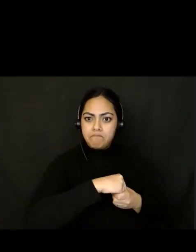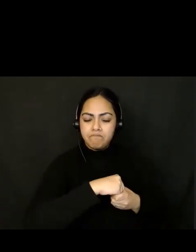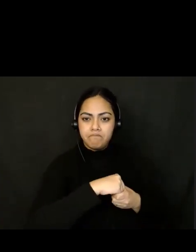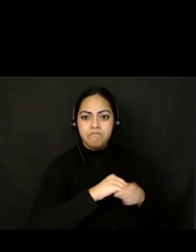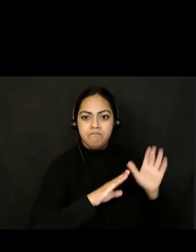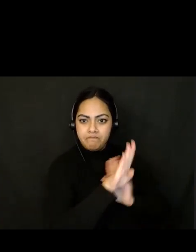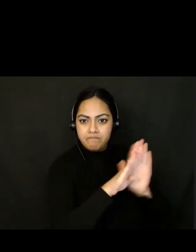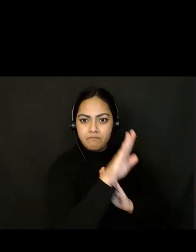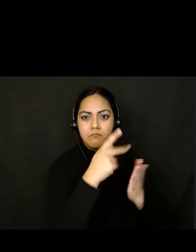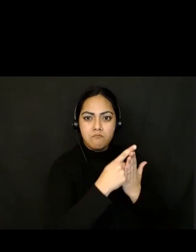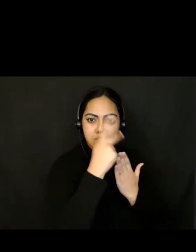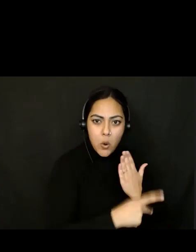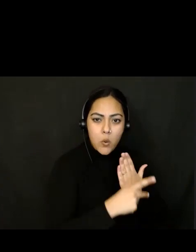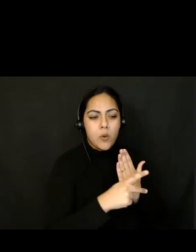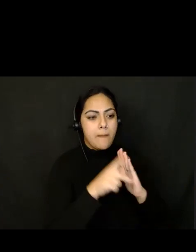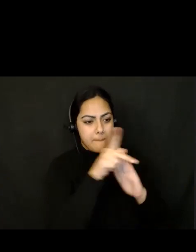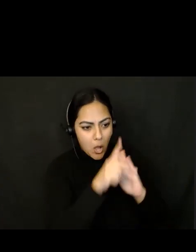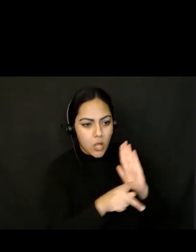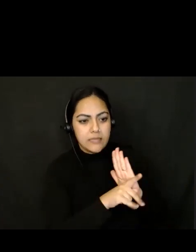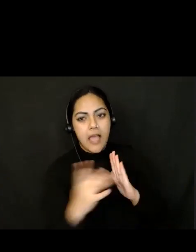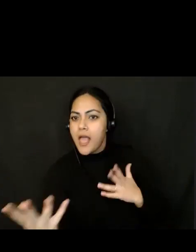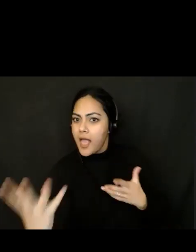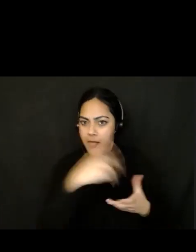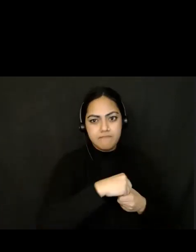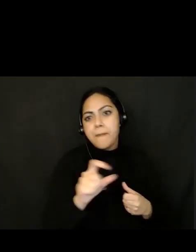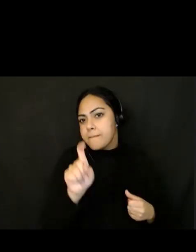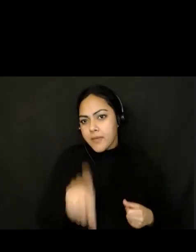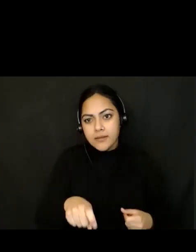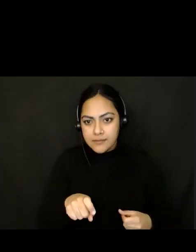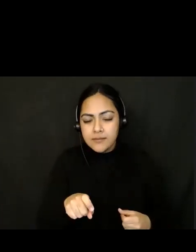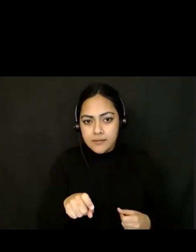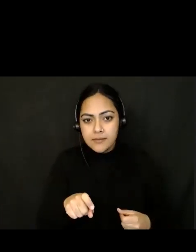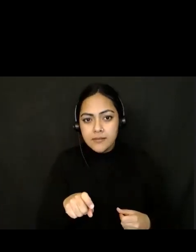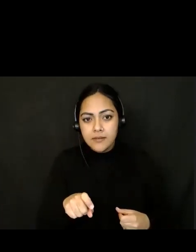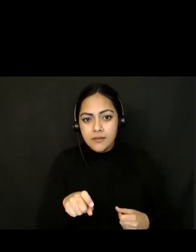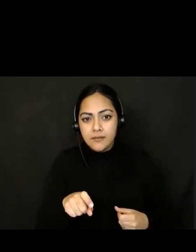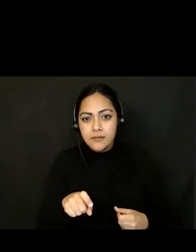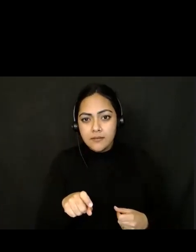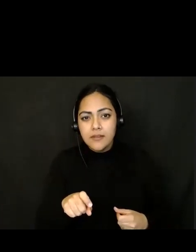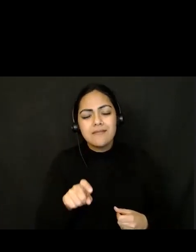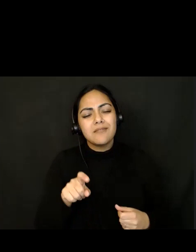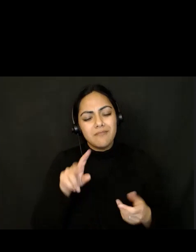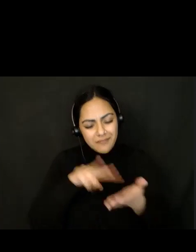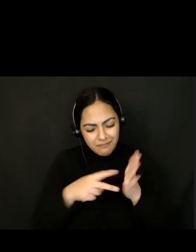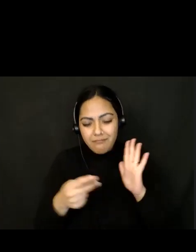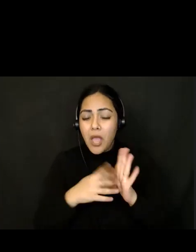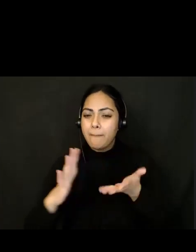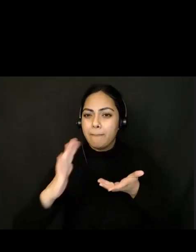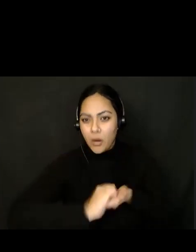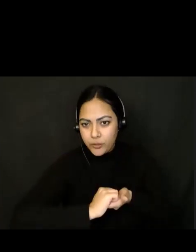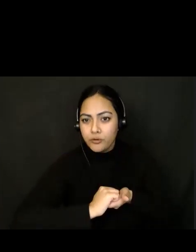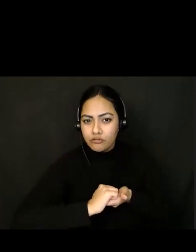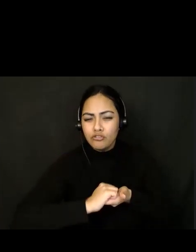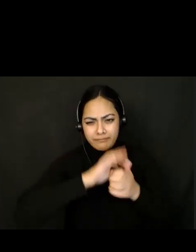This starts at the leadership level and making the commitment to center survivors' voices. How about